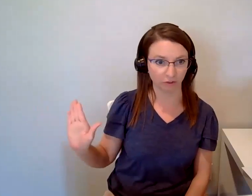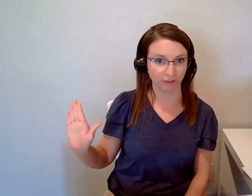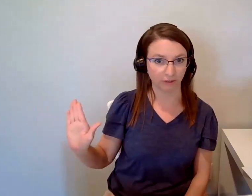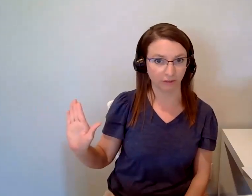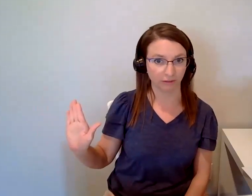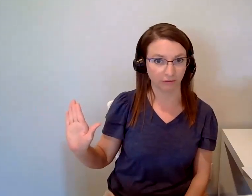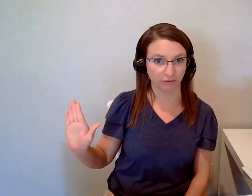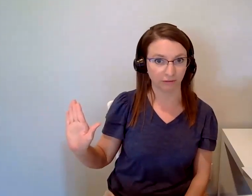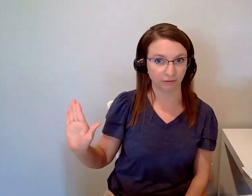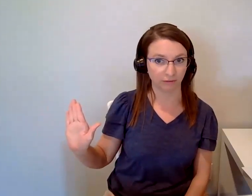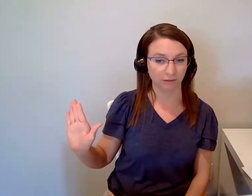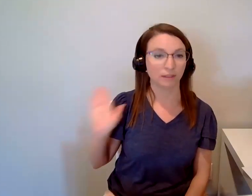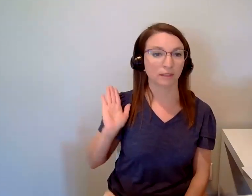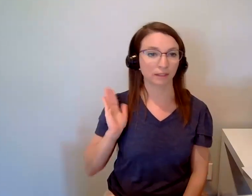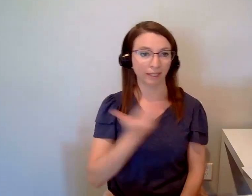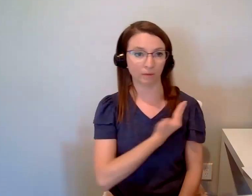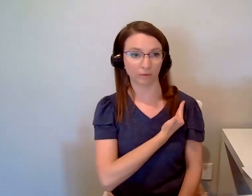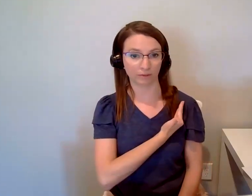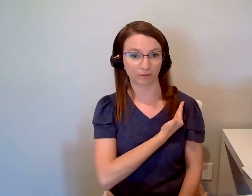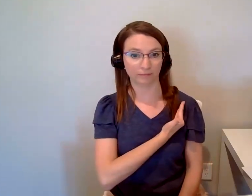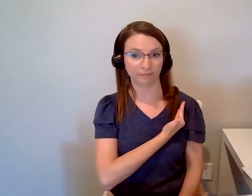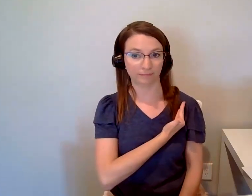Theirs. And then ours.